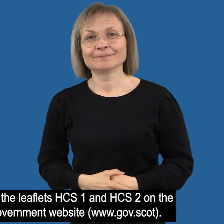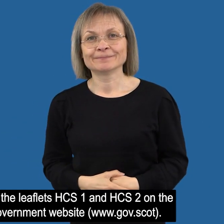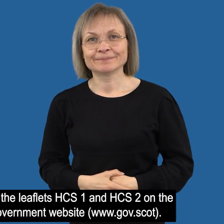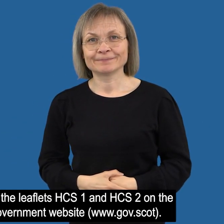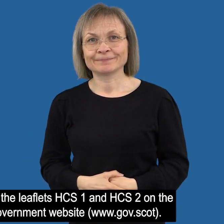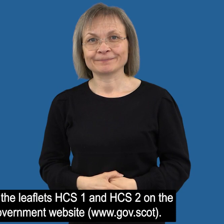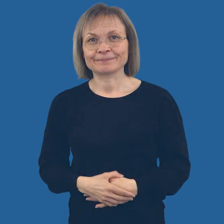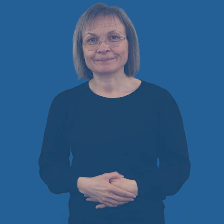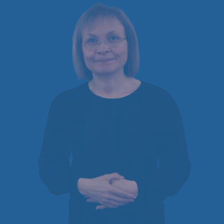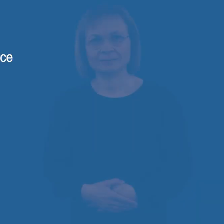www.gov.scot.